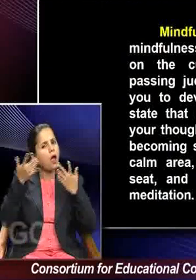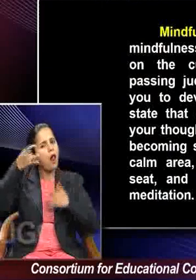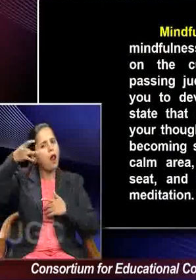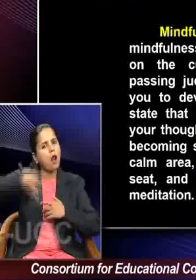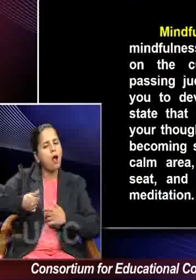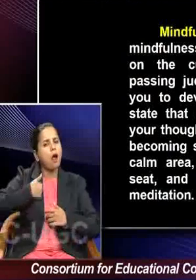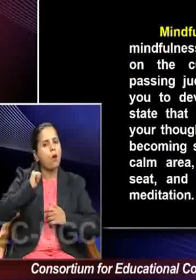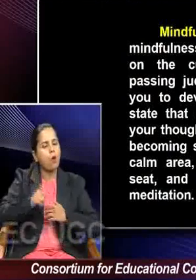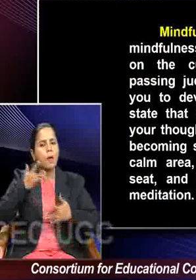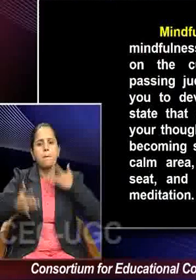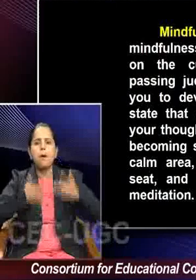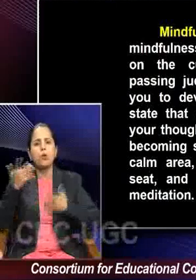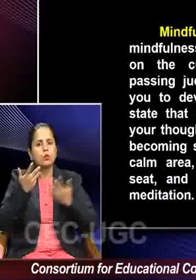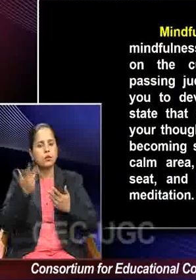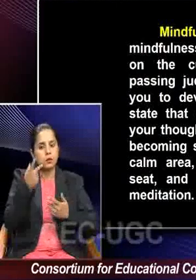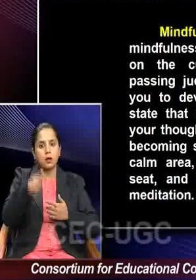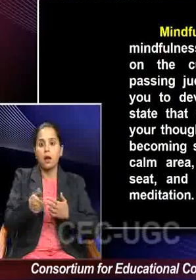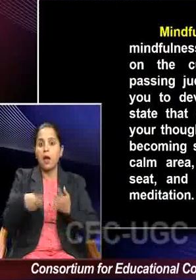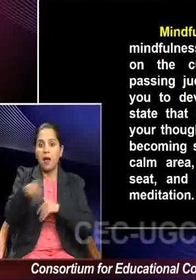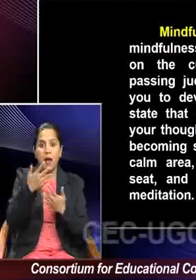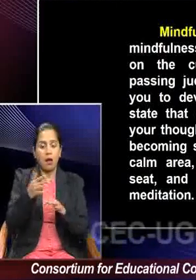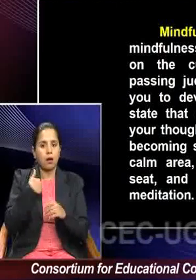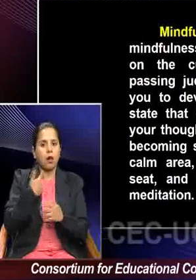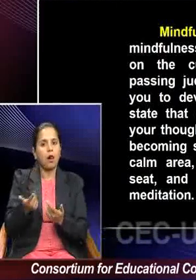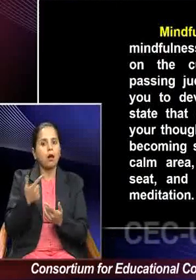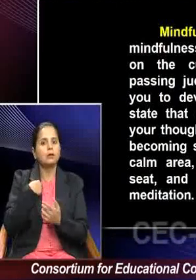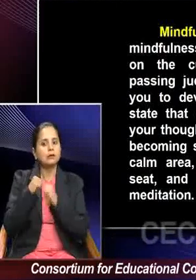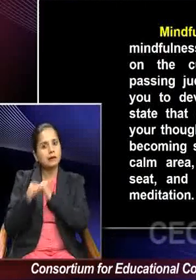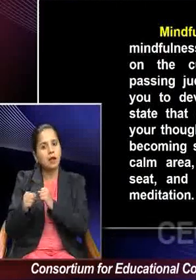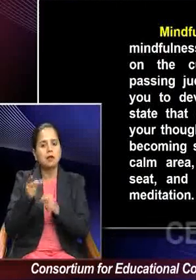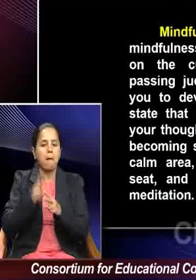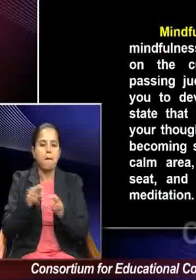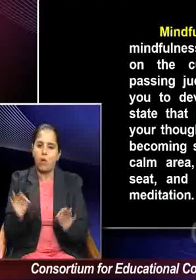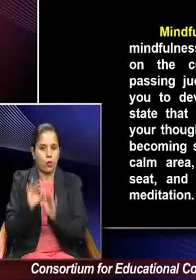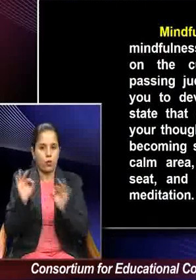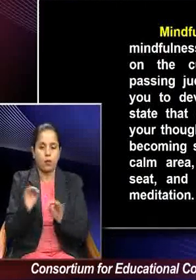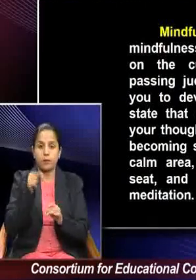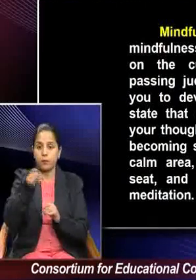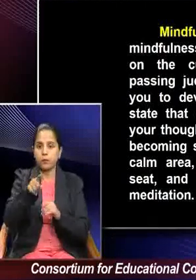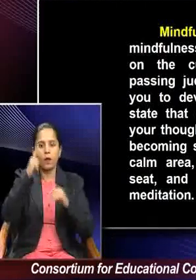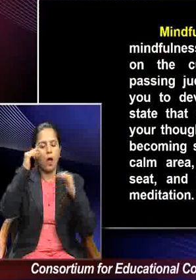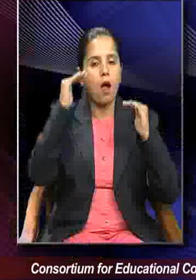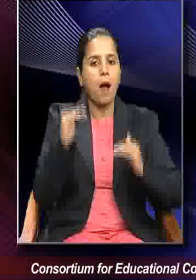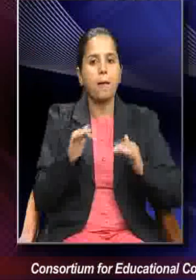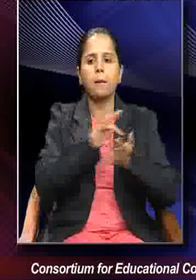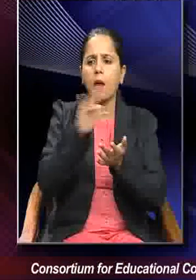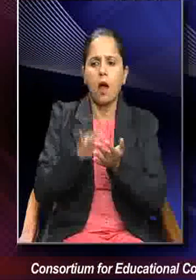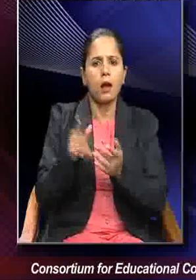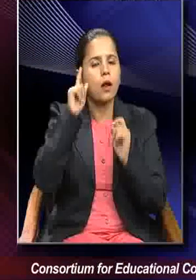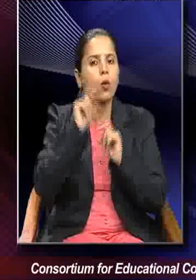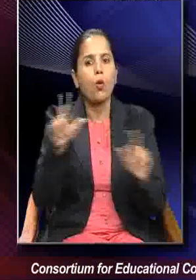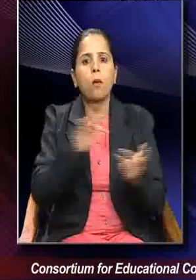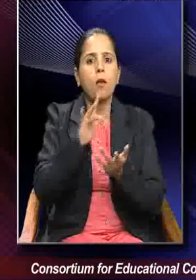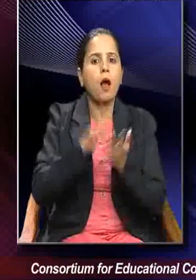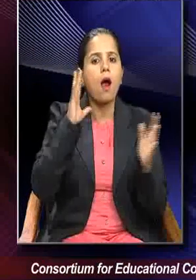emotions without becoming sucked into it. Find a calm area, get into